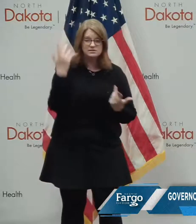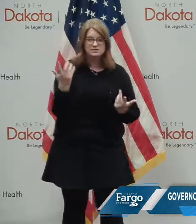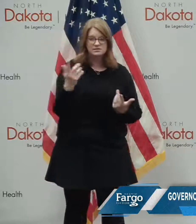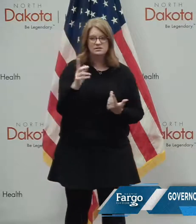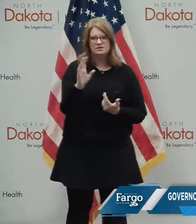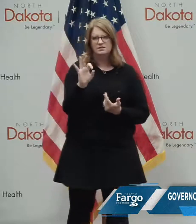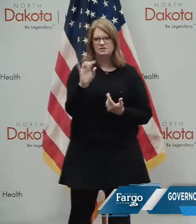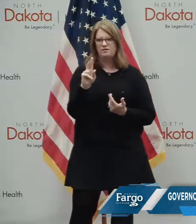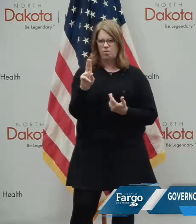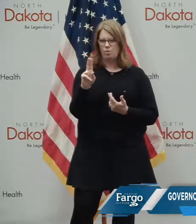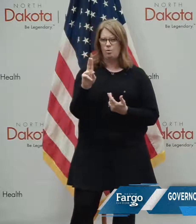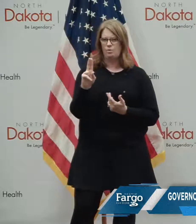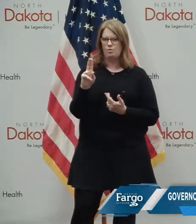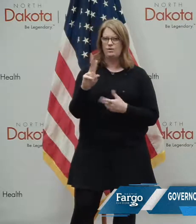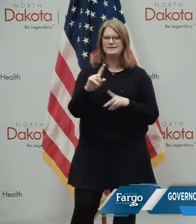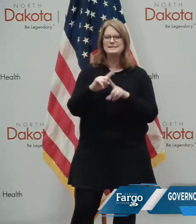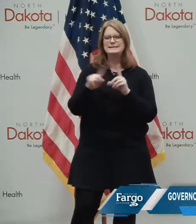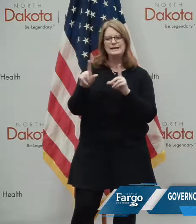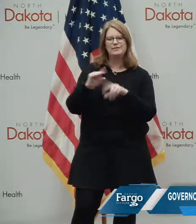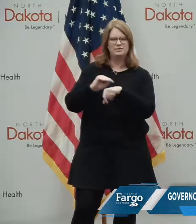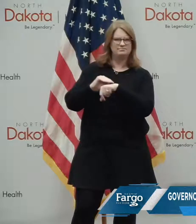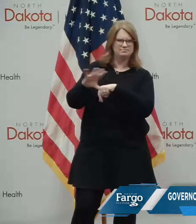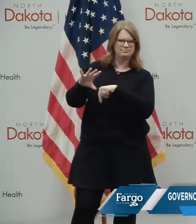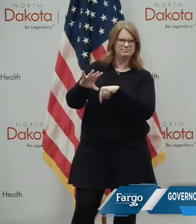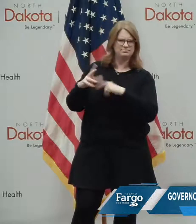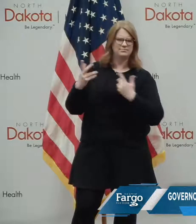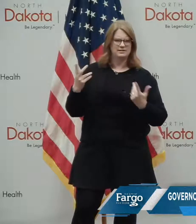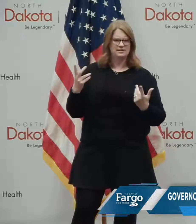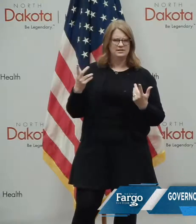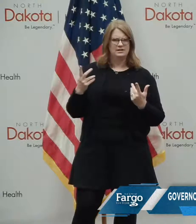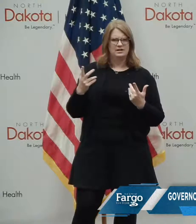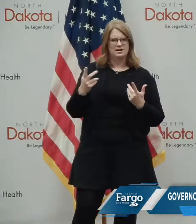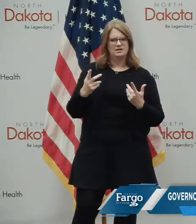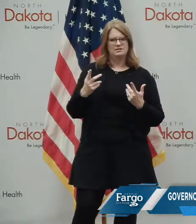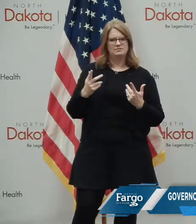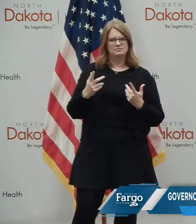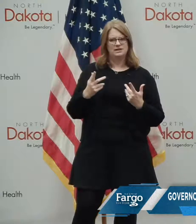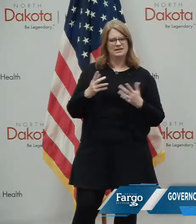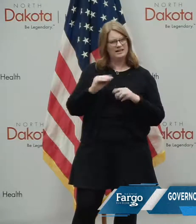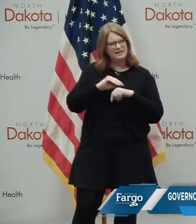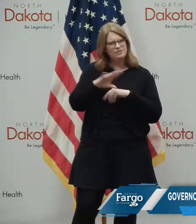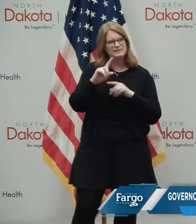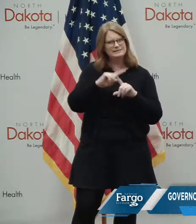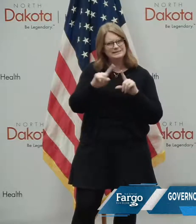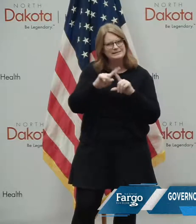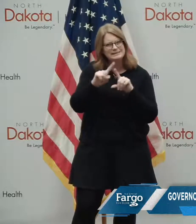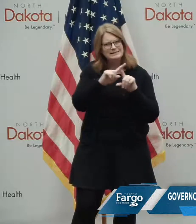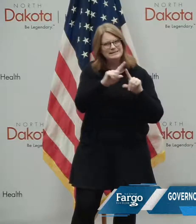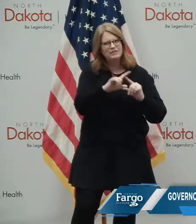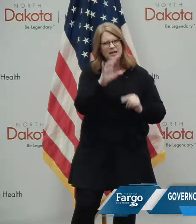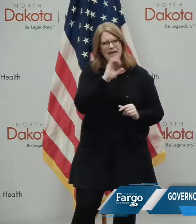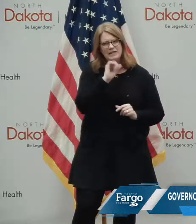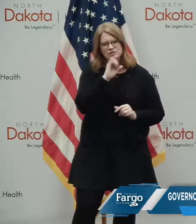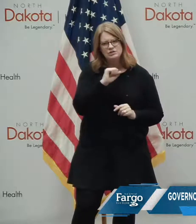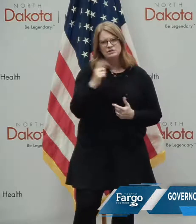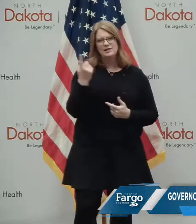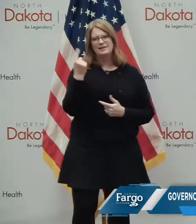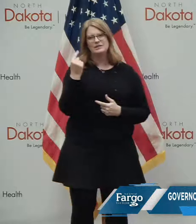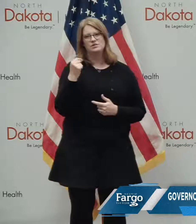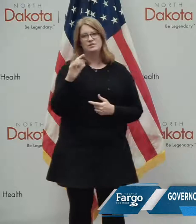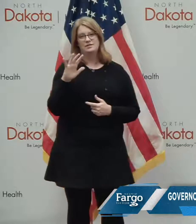bigger impact and a different impact in a wide range of ages. But we did have last year an